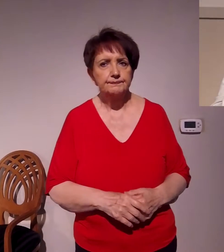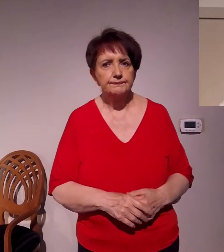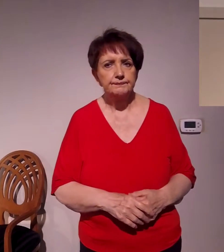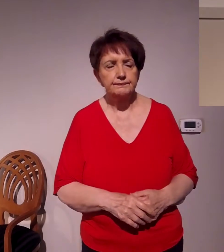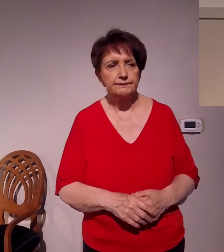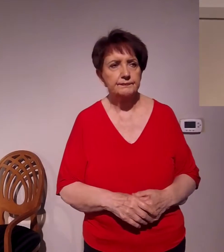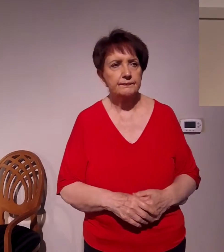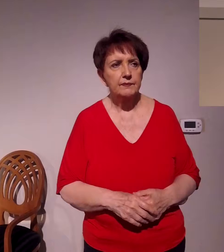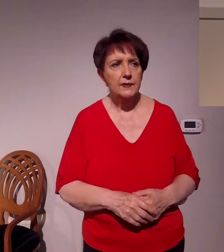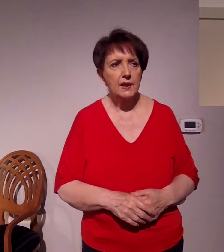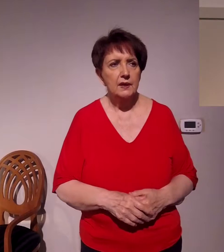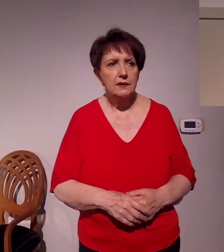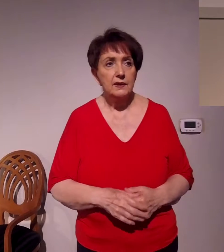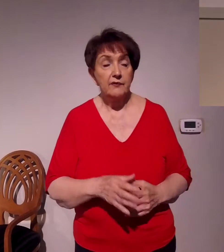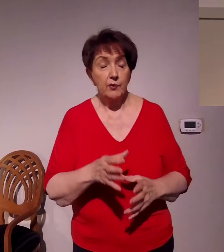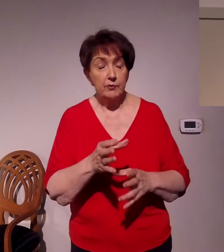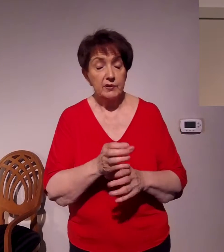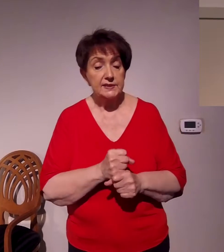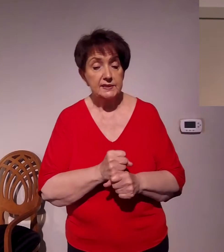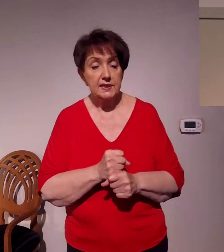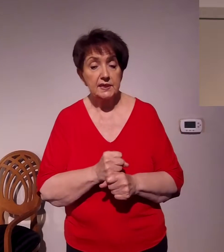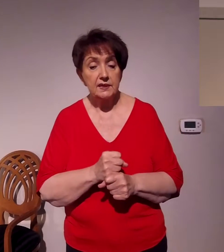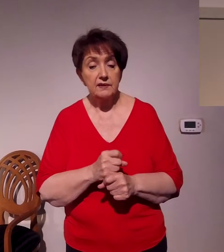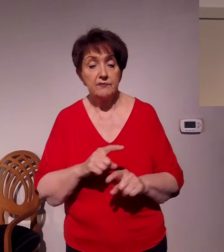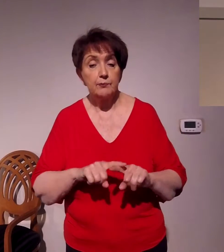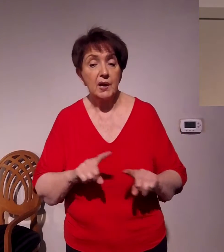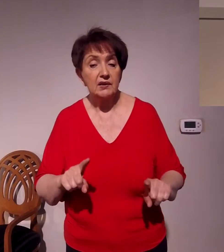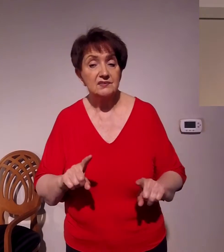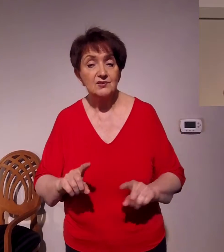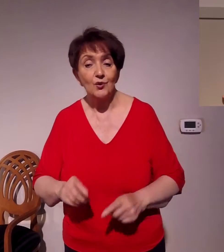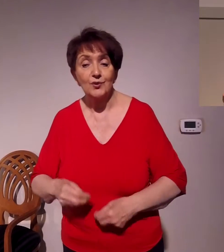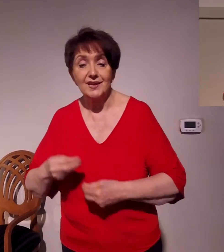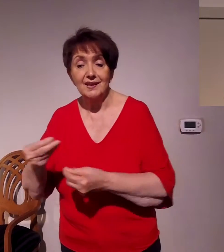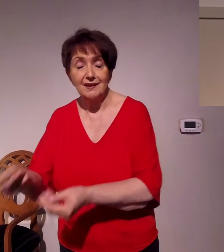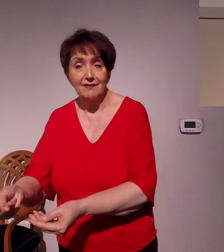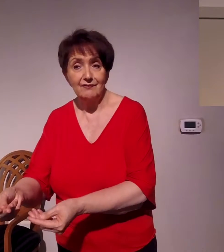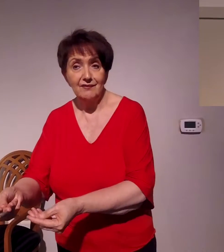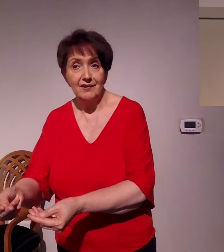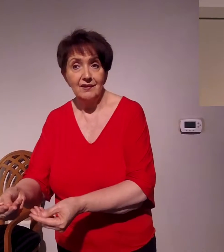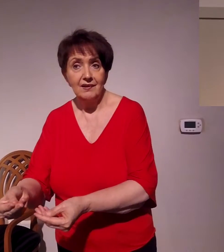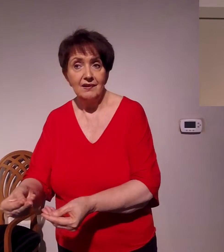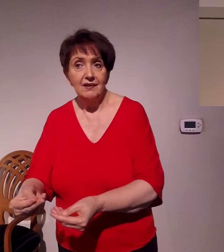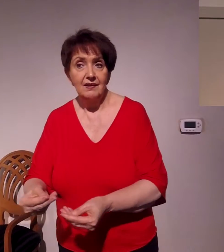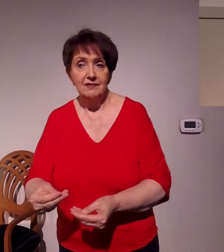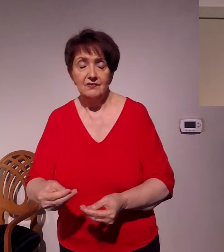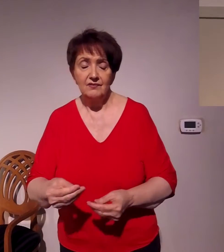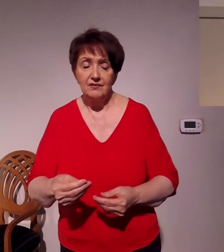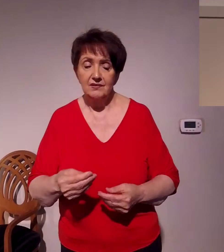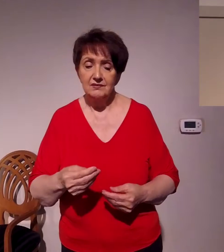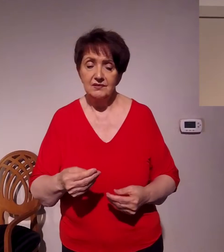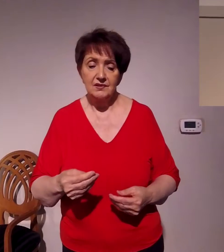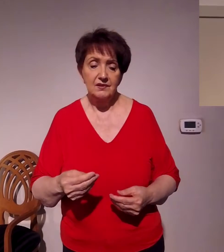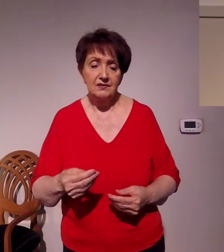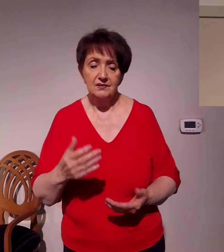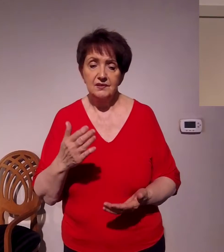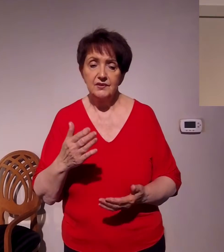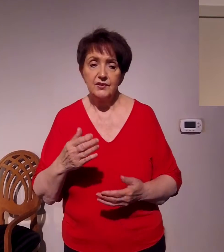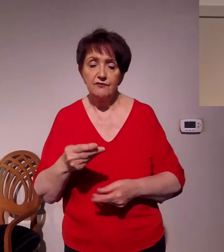we receive without giving, there is congestion and there is stagnation. If we